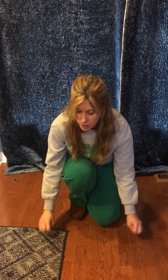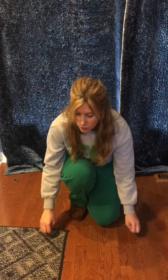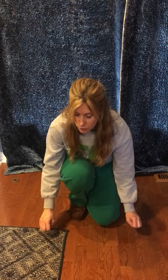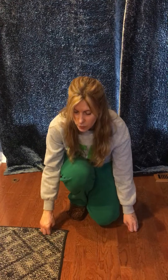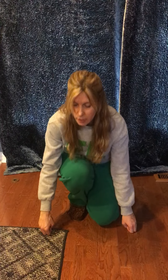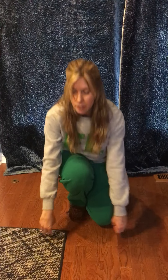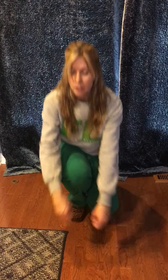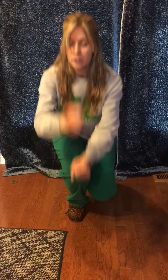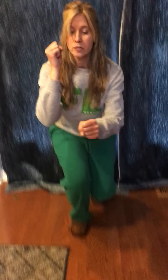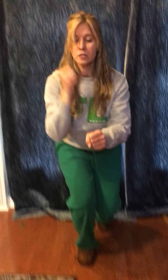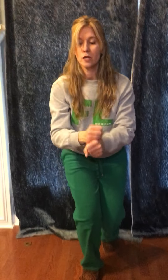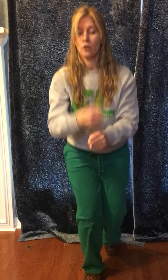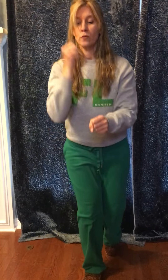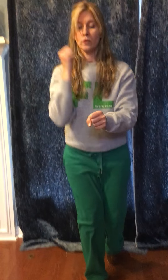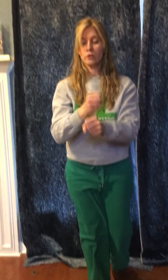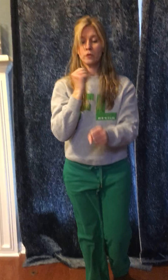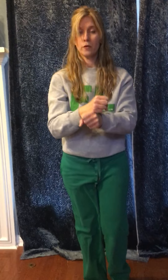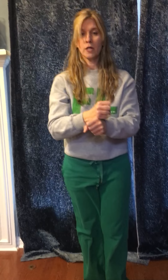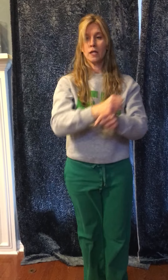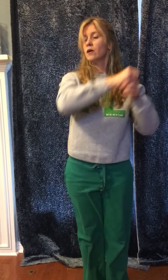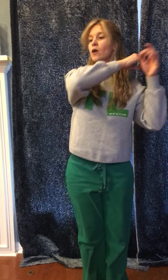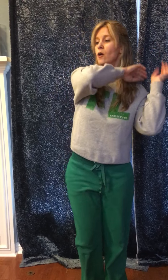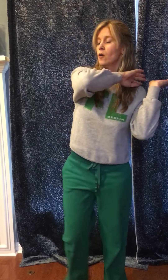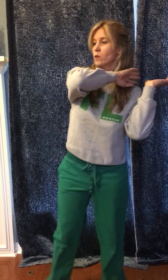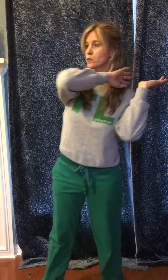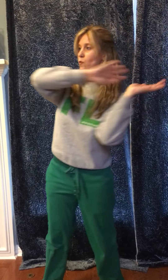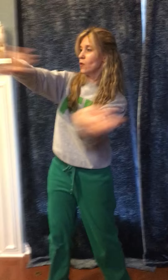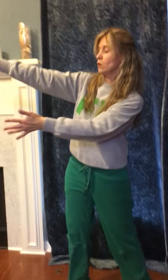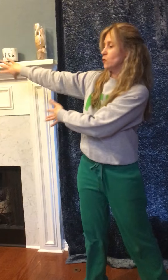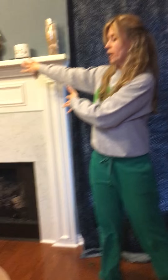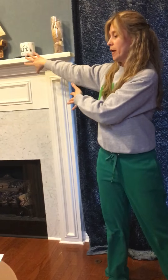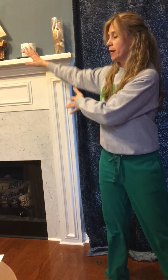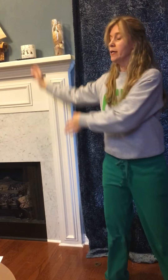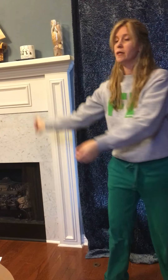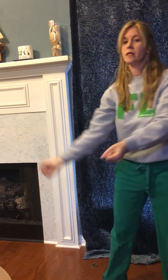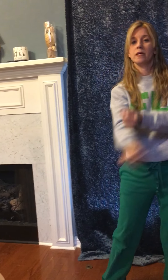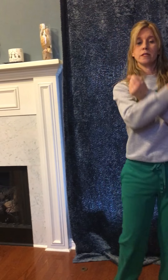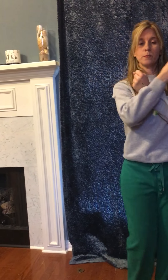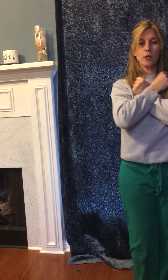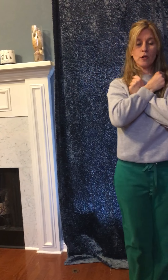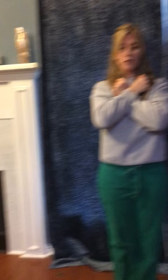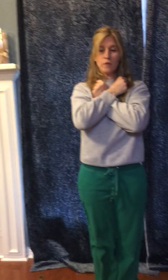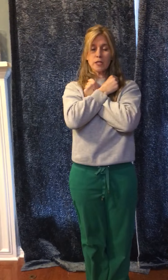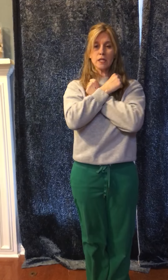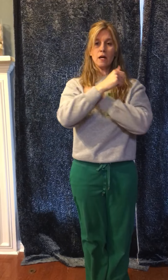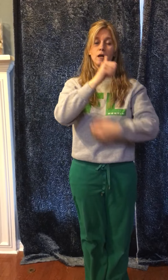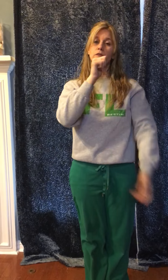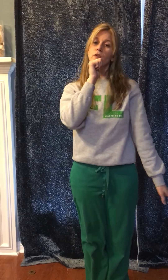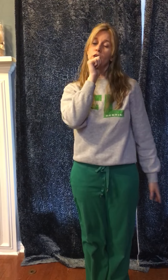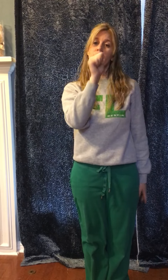2, 3. The stone 3 was rolled away. His perfect love could